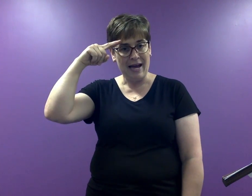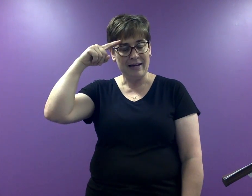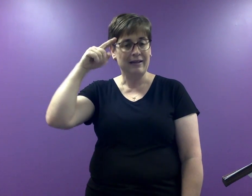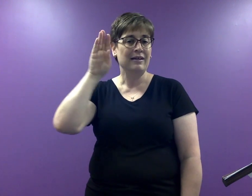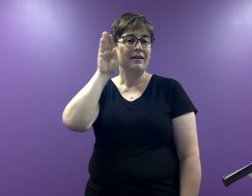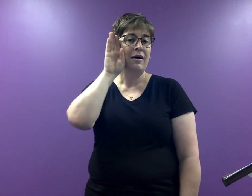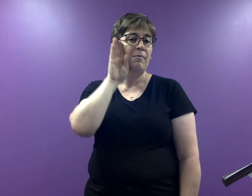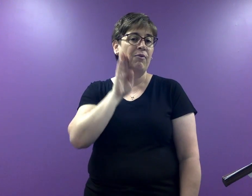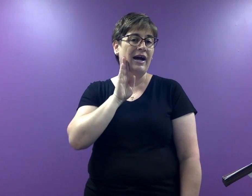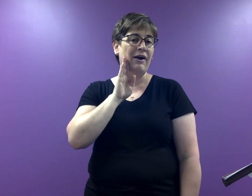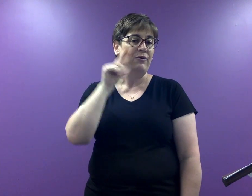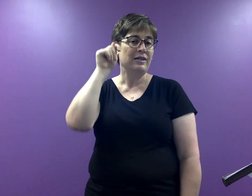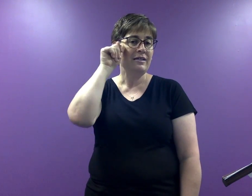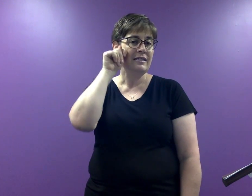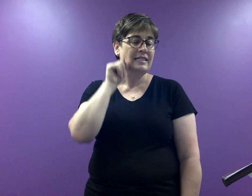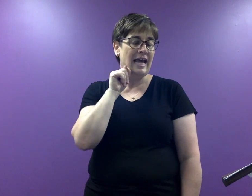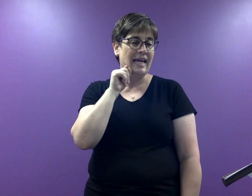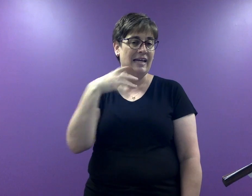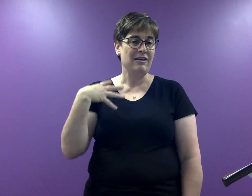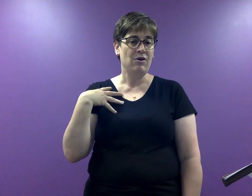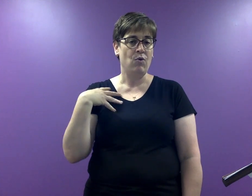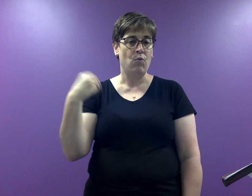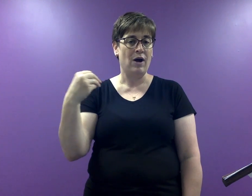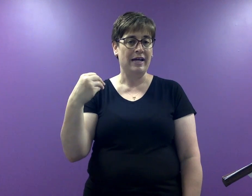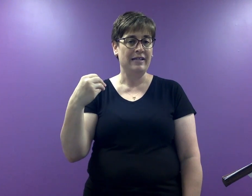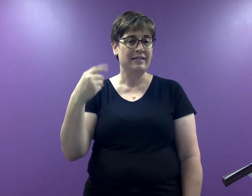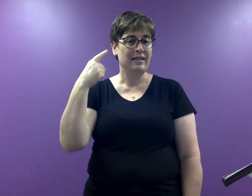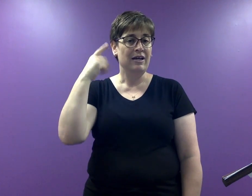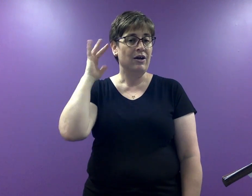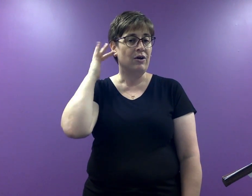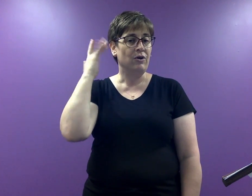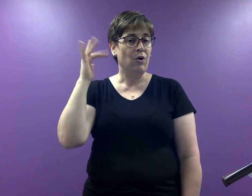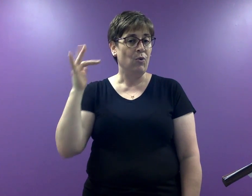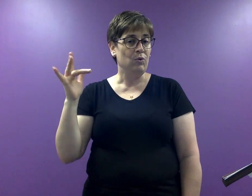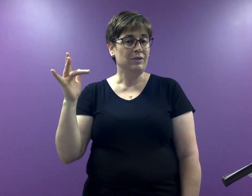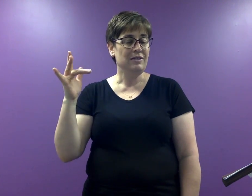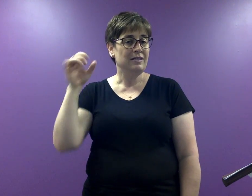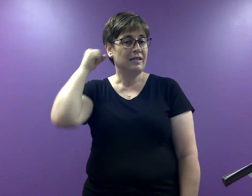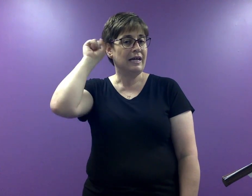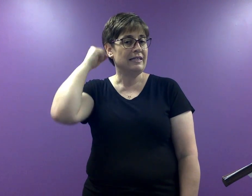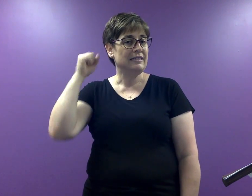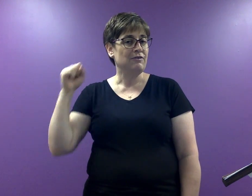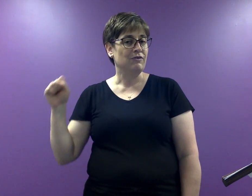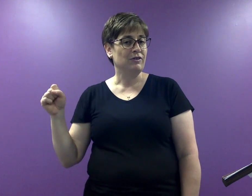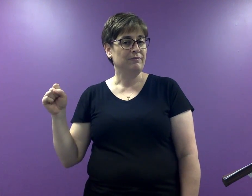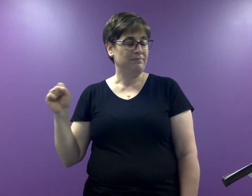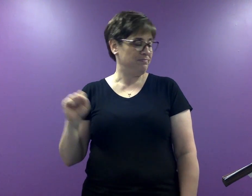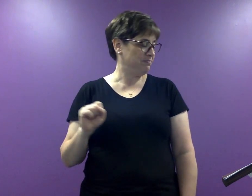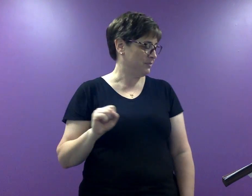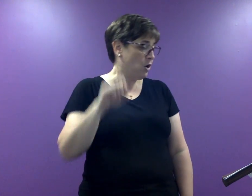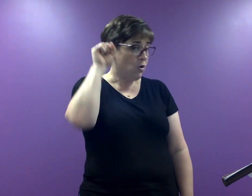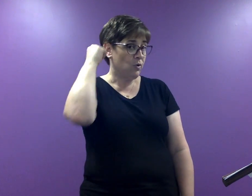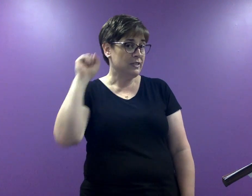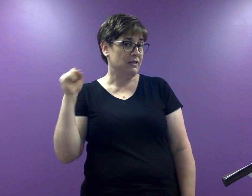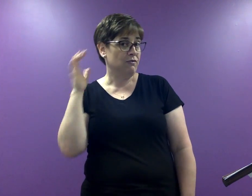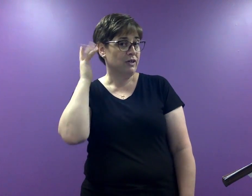black, brown, tan, white, gold, and silver. Or silver and